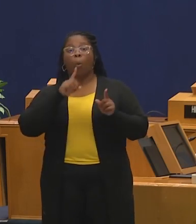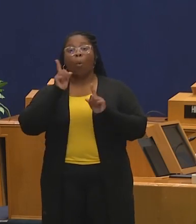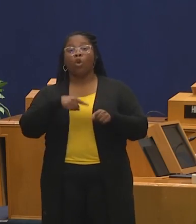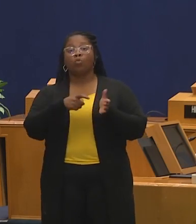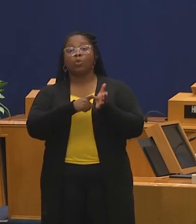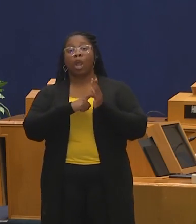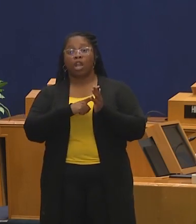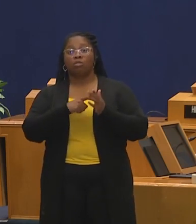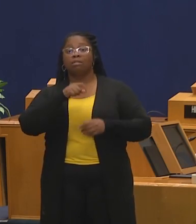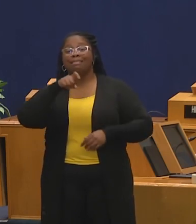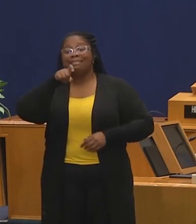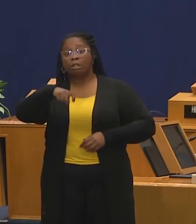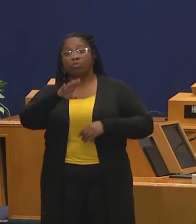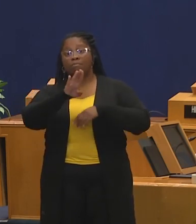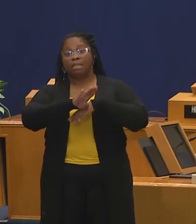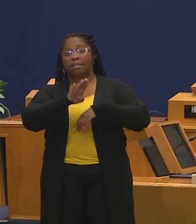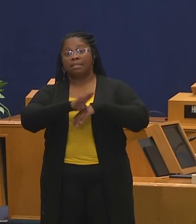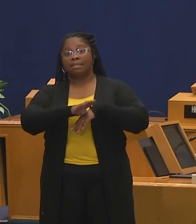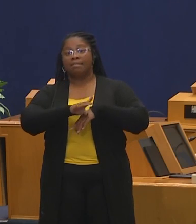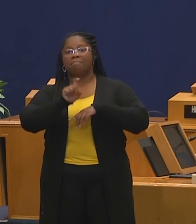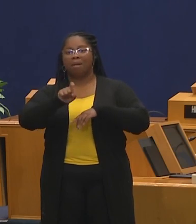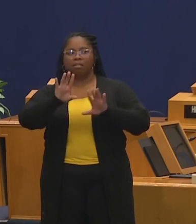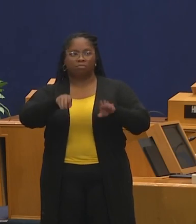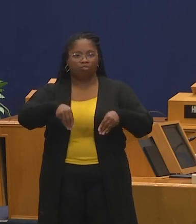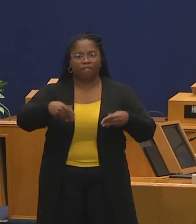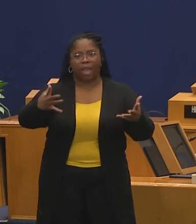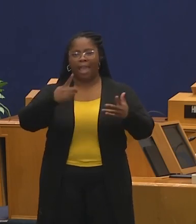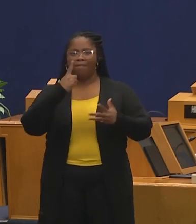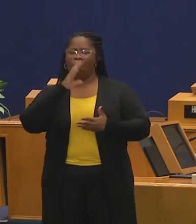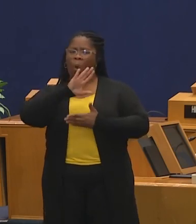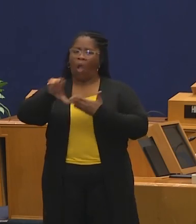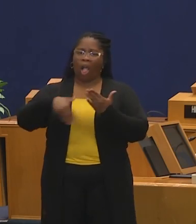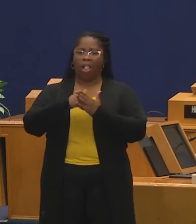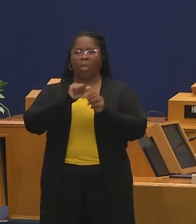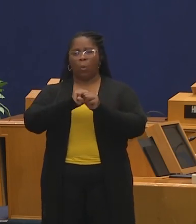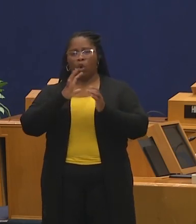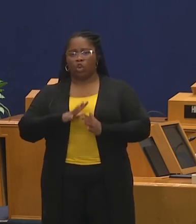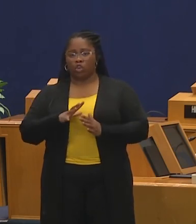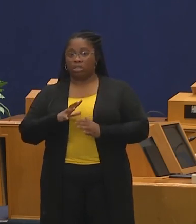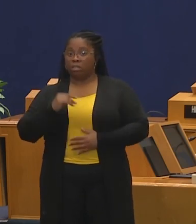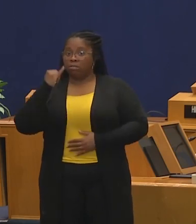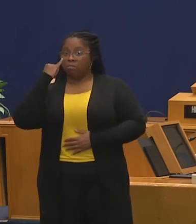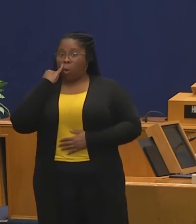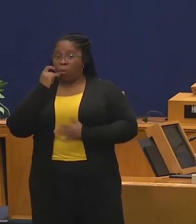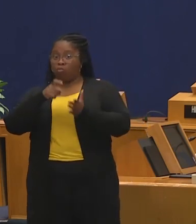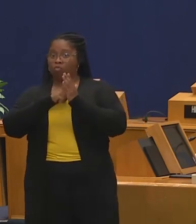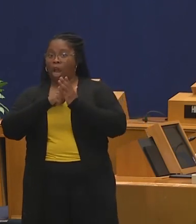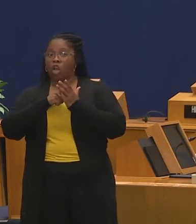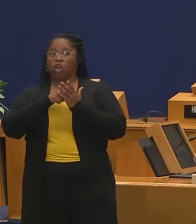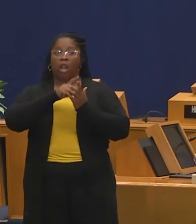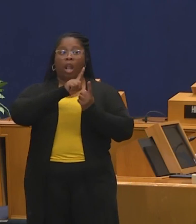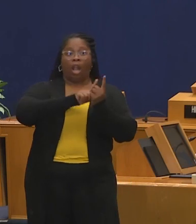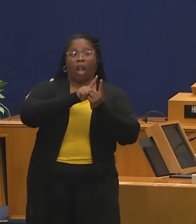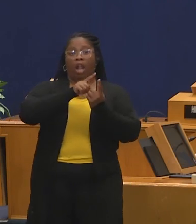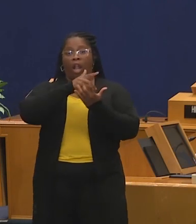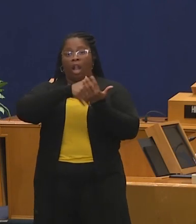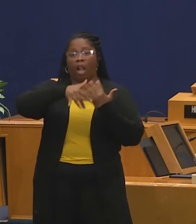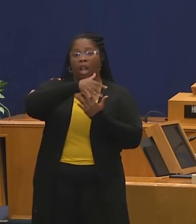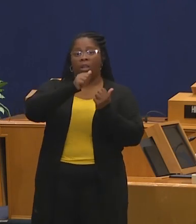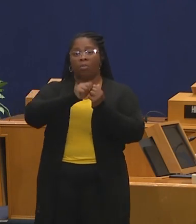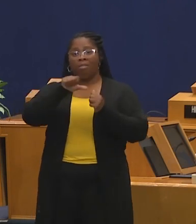essential businesses provide all of their employees whose work requires them to be around other employees